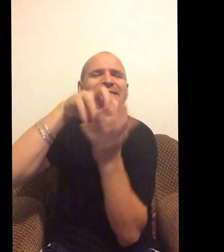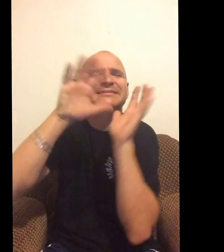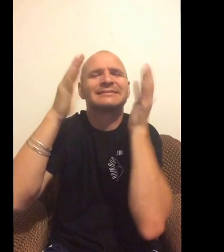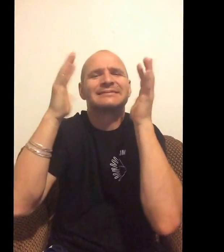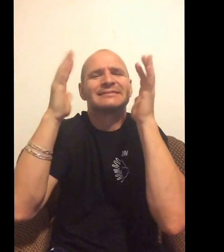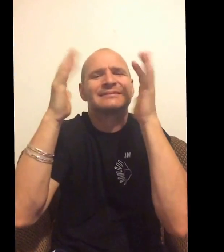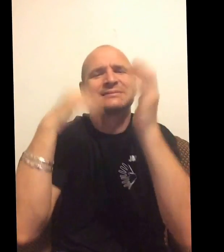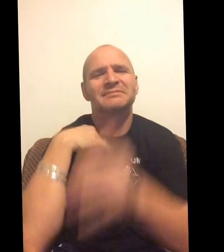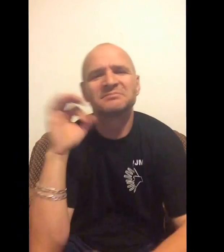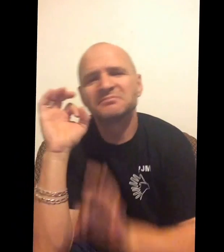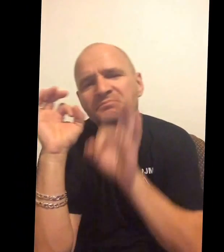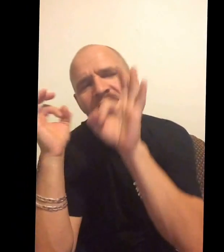My